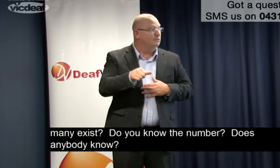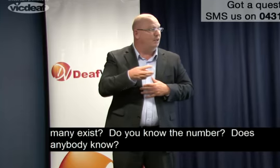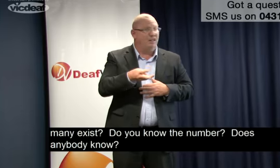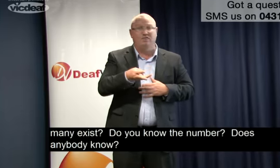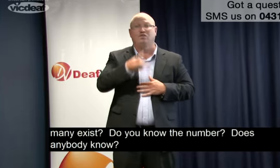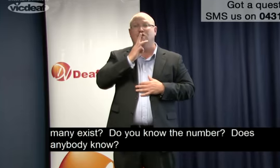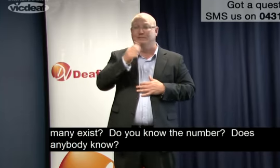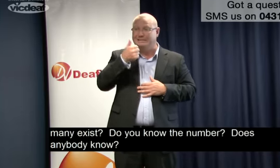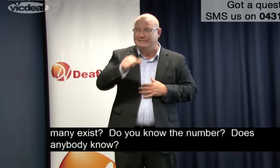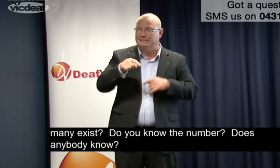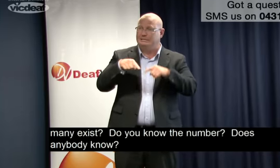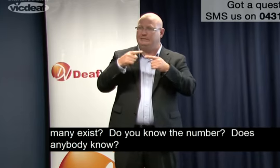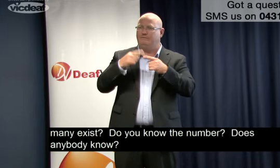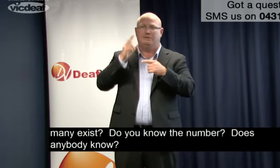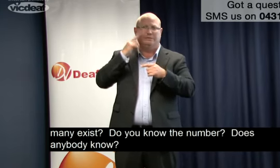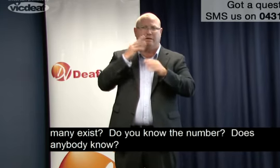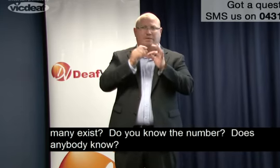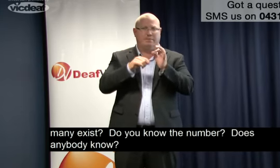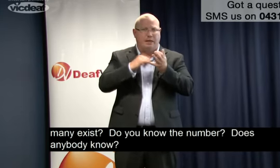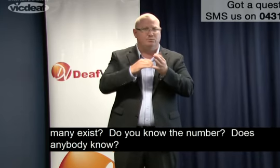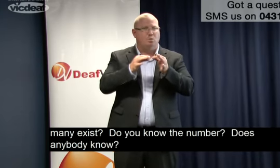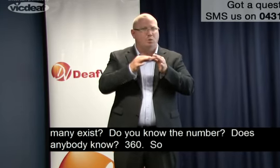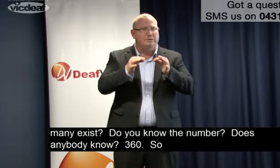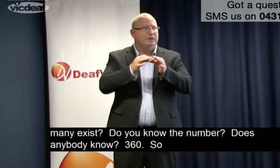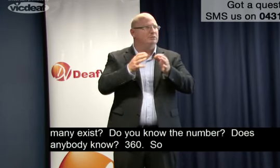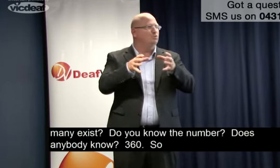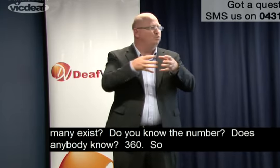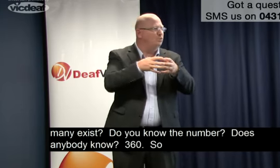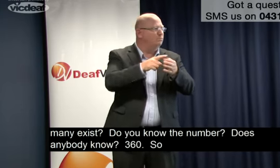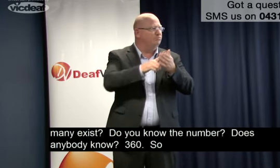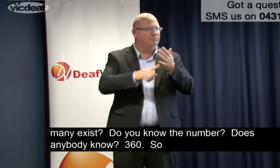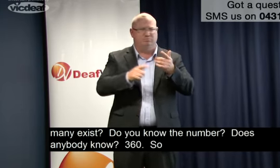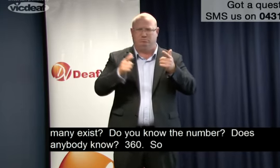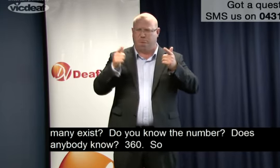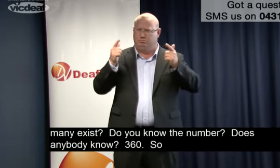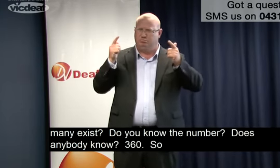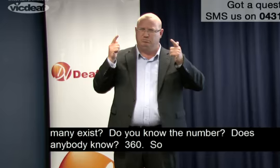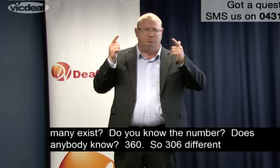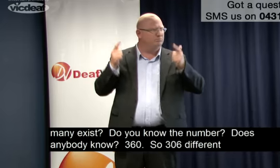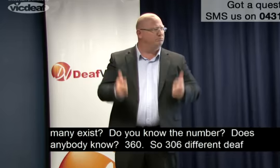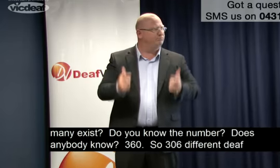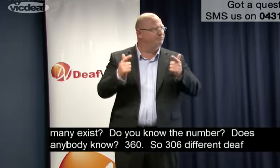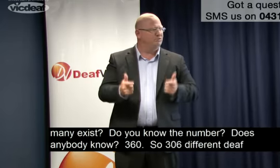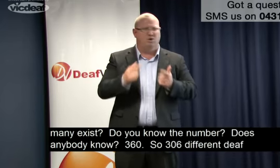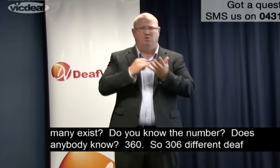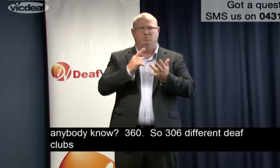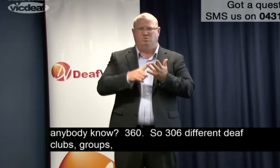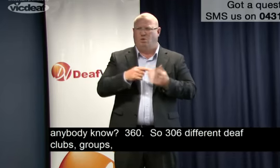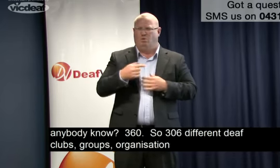360. So there's 360 different deaf clubs, groups, organisations who are providing services. That's a huge amount.